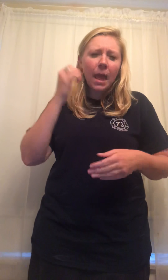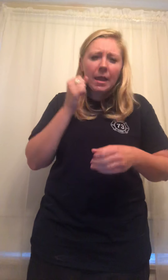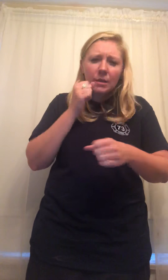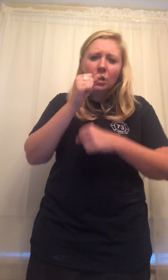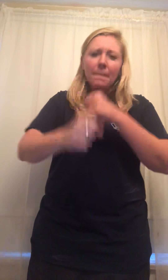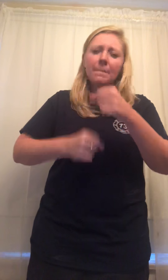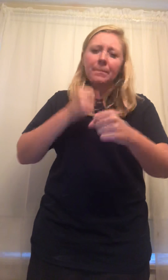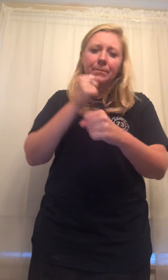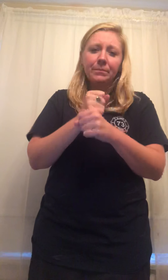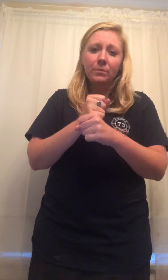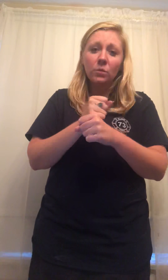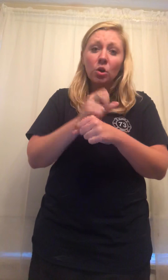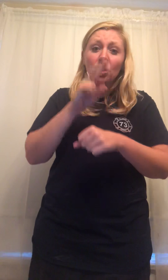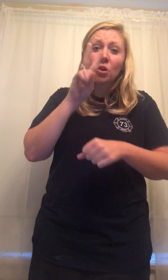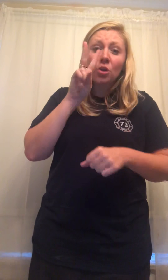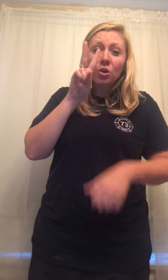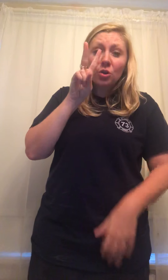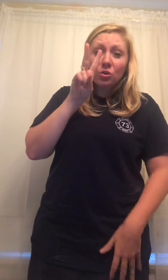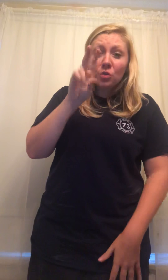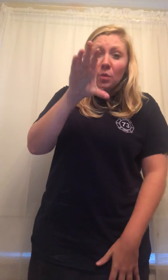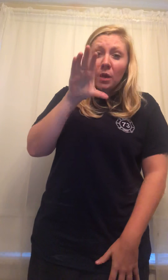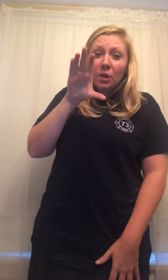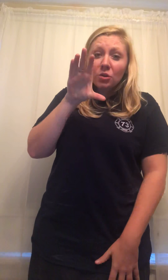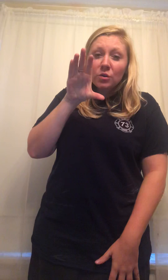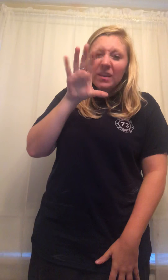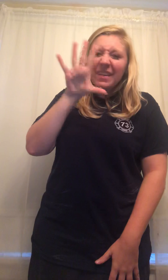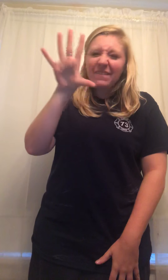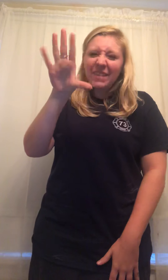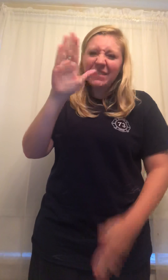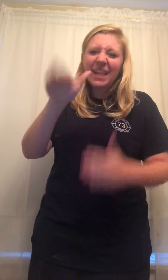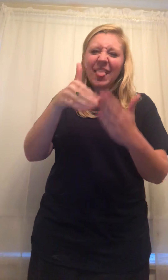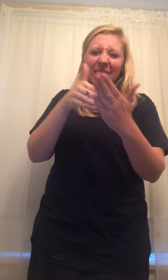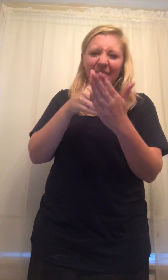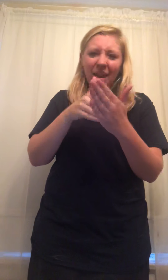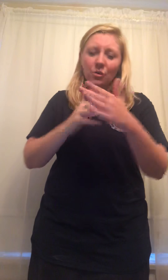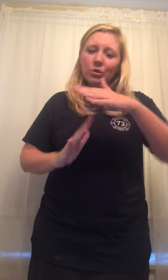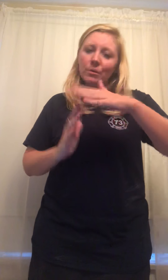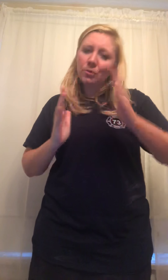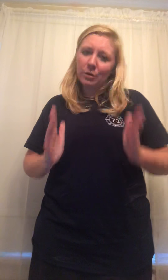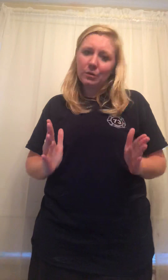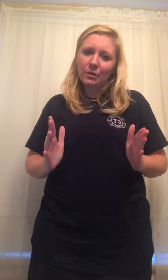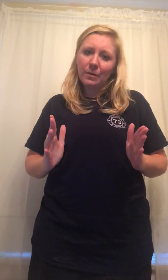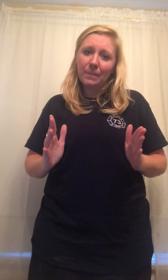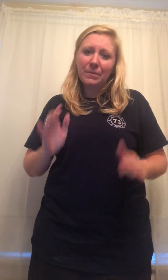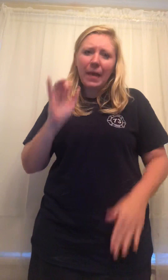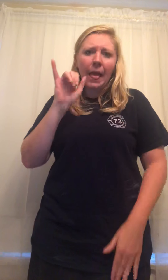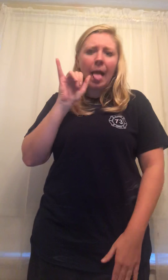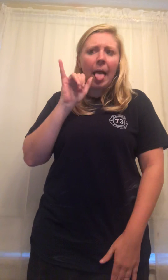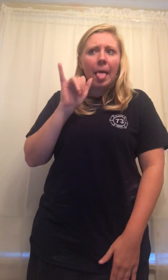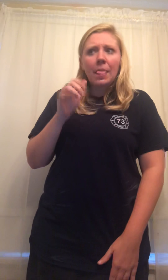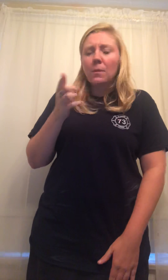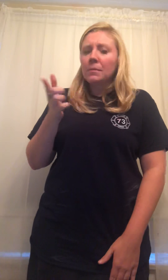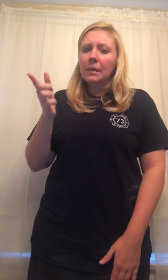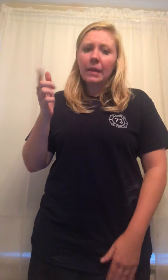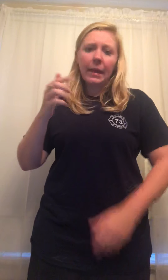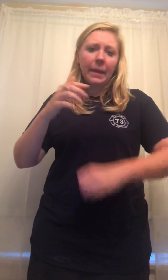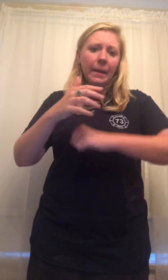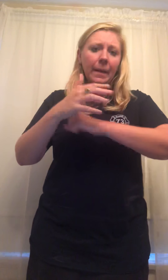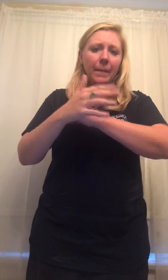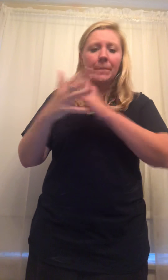250,000 asylum seekers, and for comparison, that would be like America taking in about